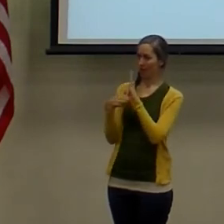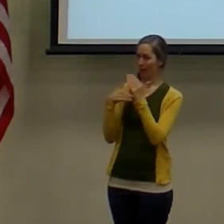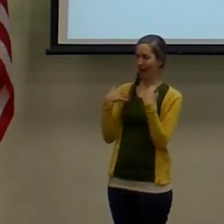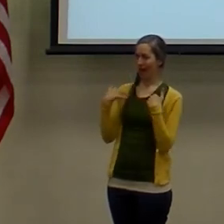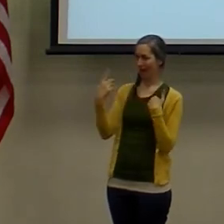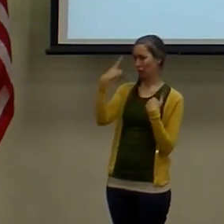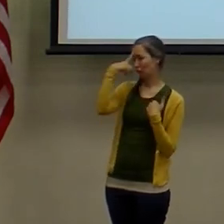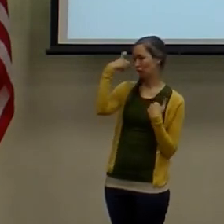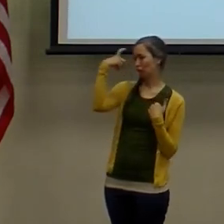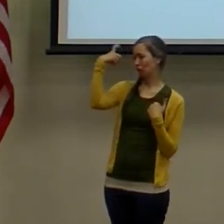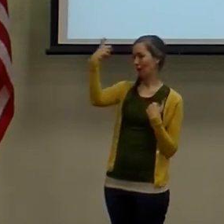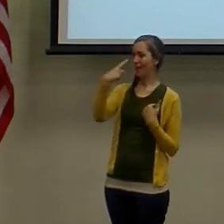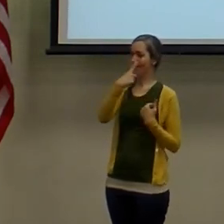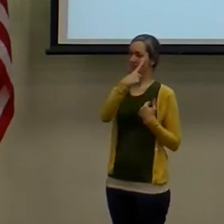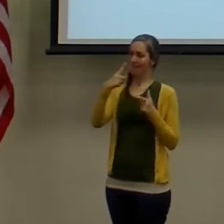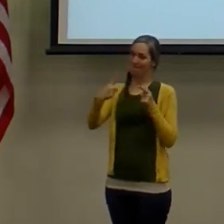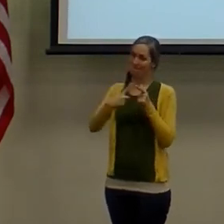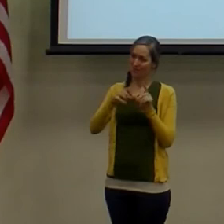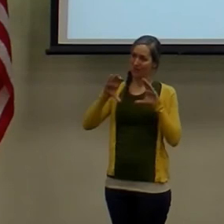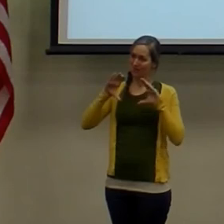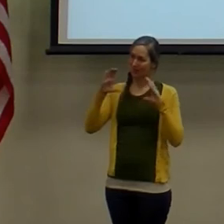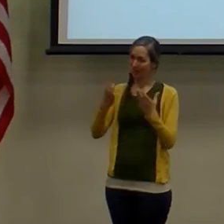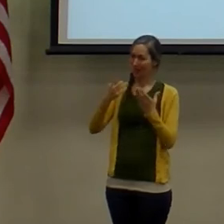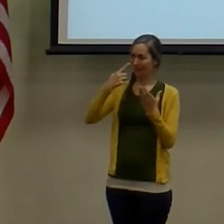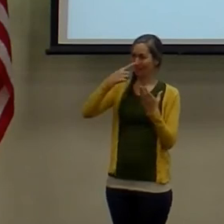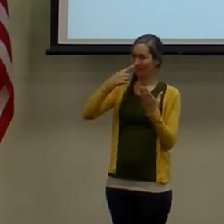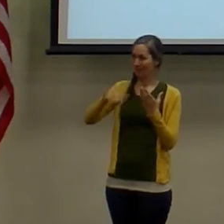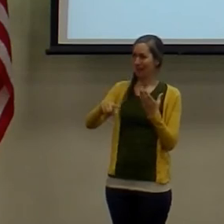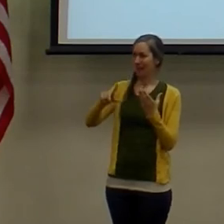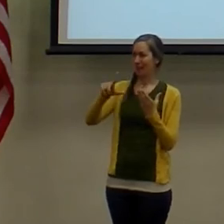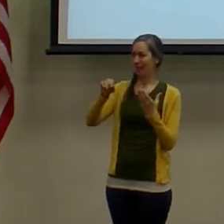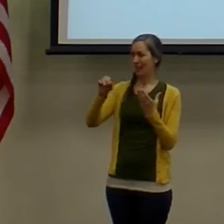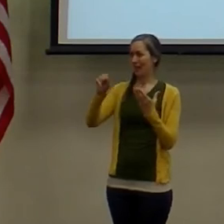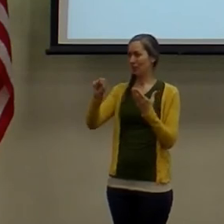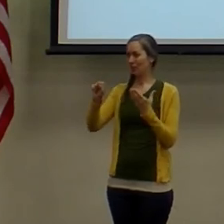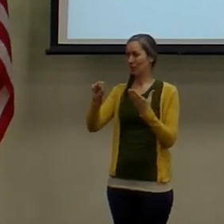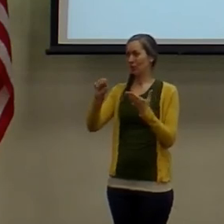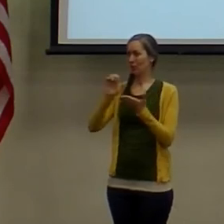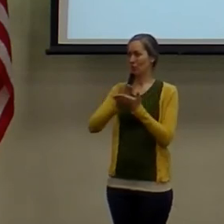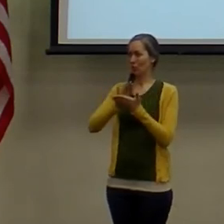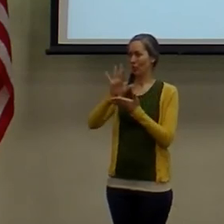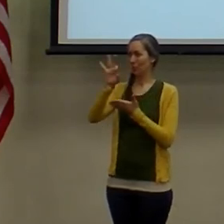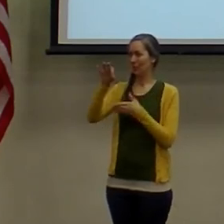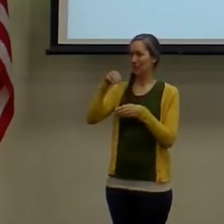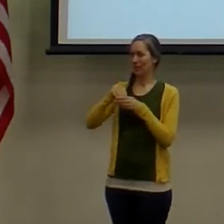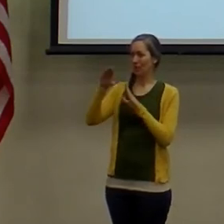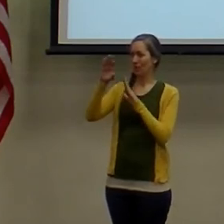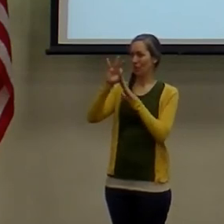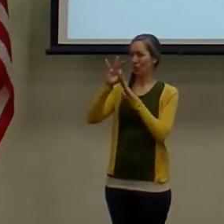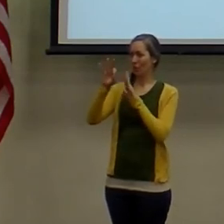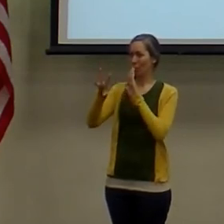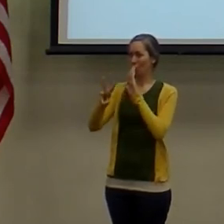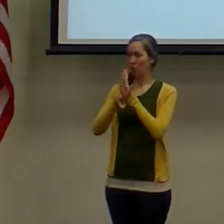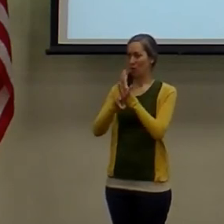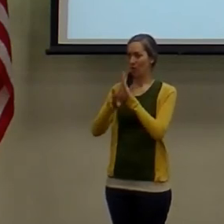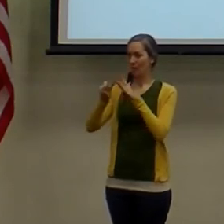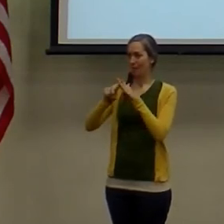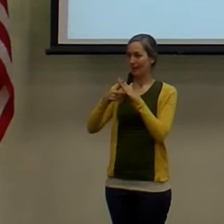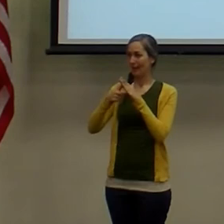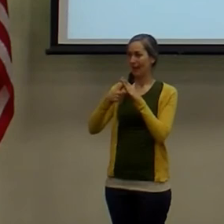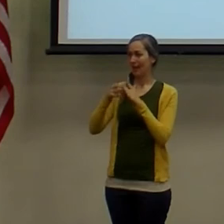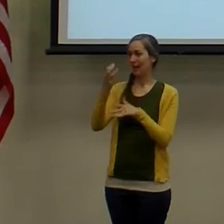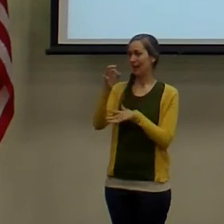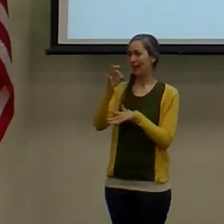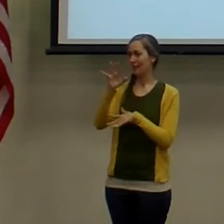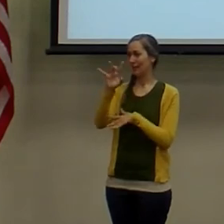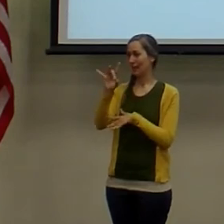original first class of Thai Lao School of Preaching in Fort Worth. Started in 1985. It worked